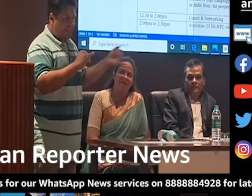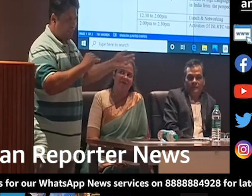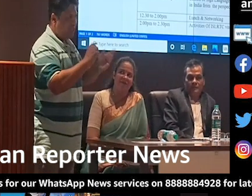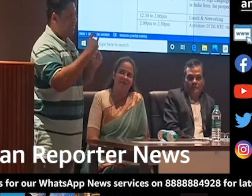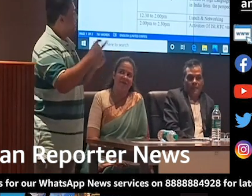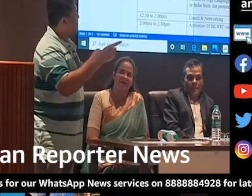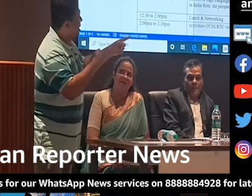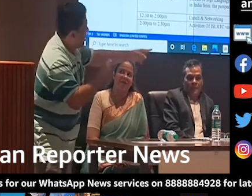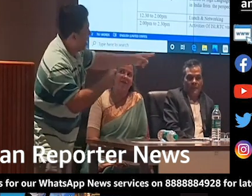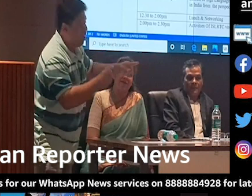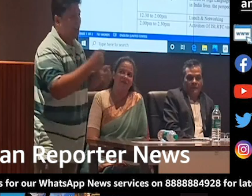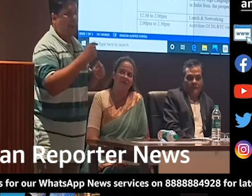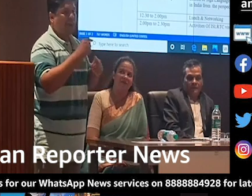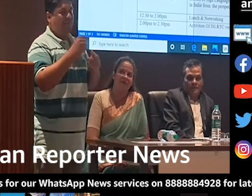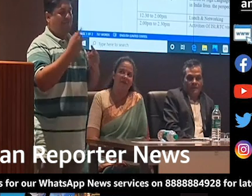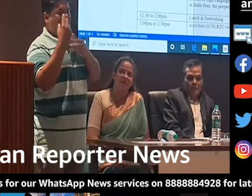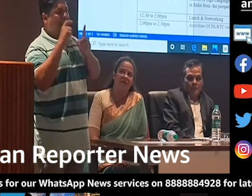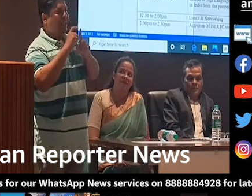Sir,